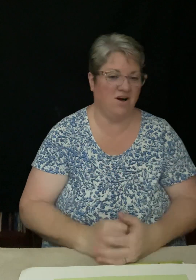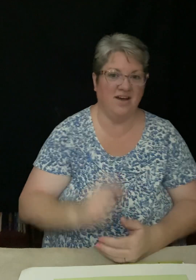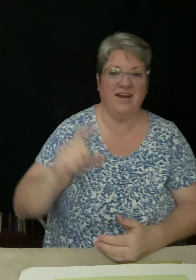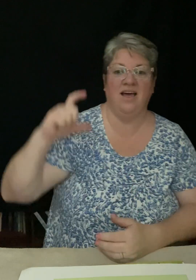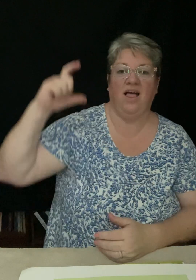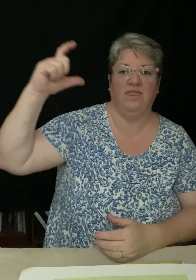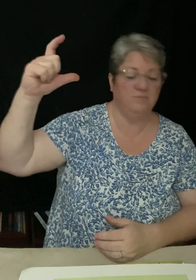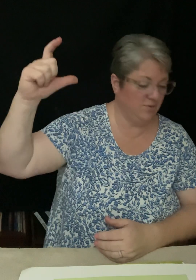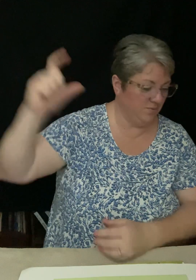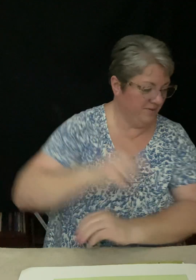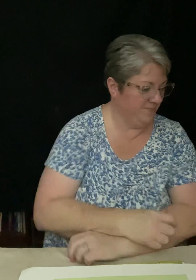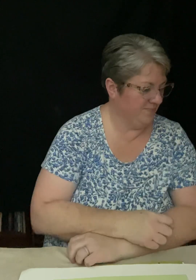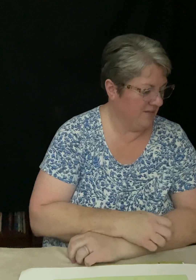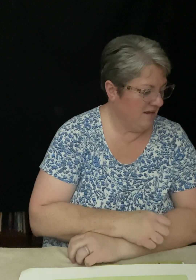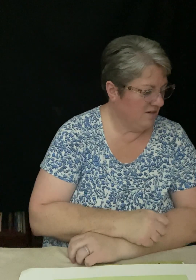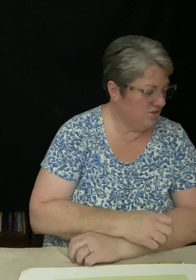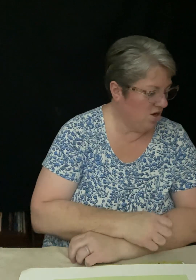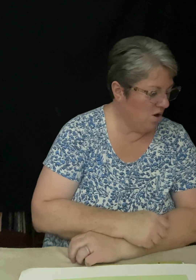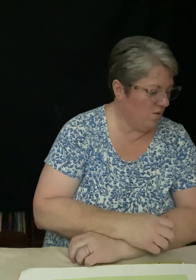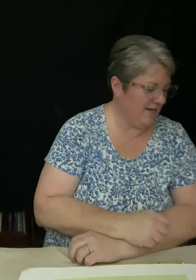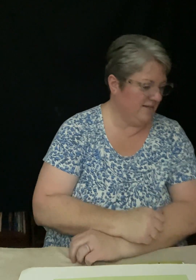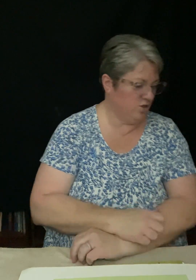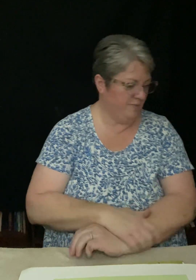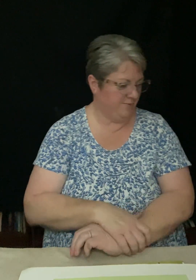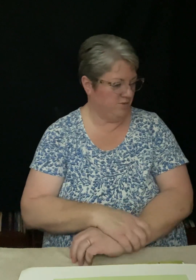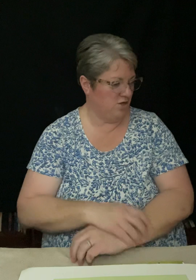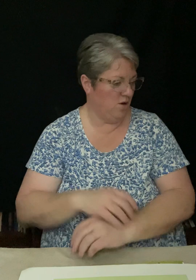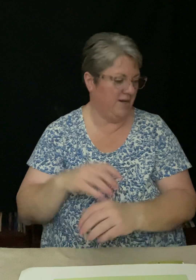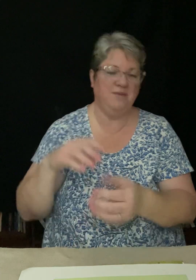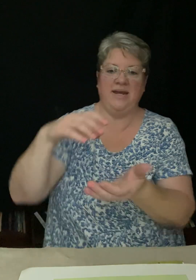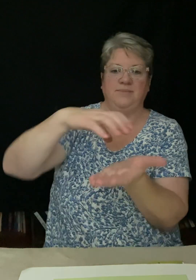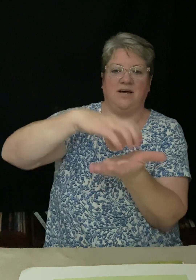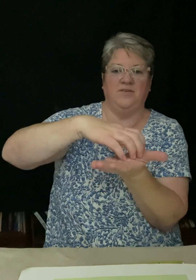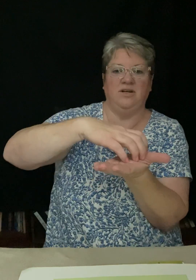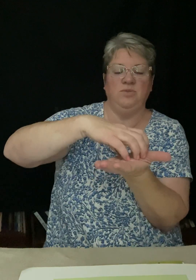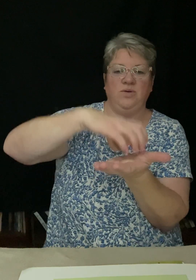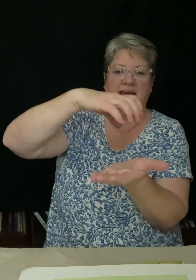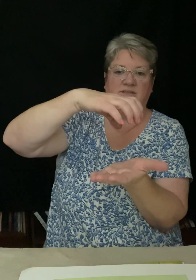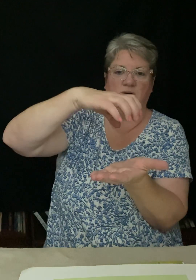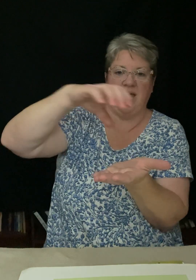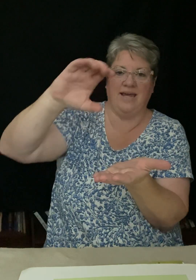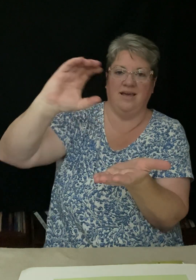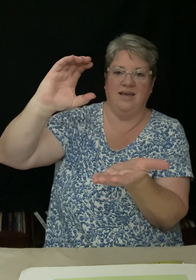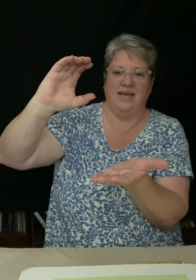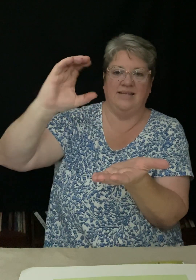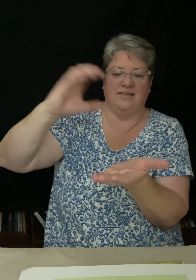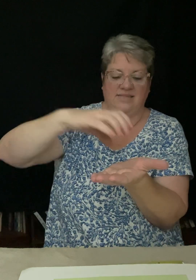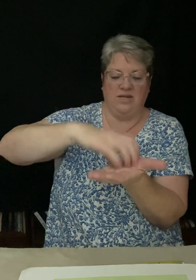on the moon. So he scooped up some snow and he made himself a little mooncake. So cake, it's a C. You can